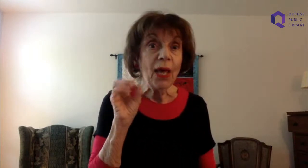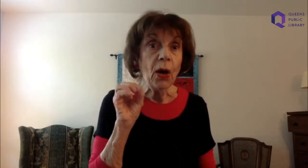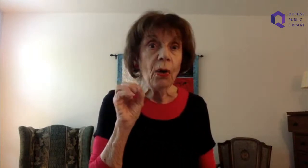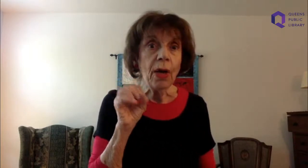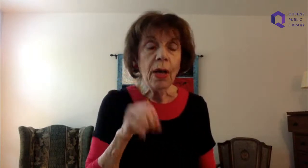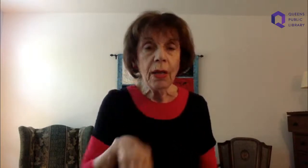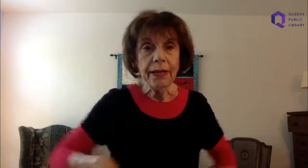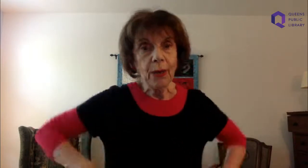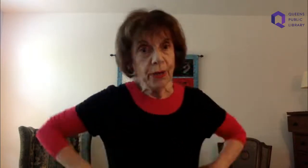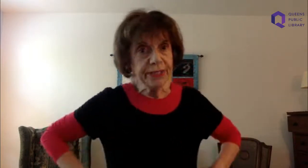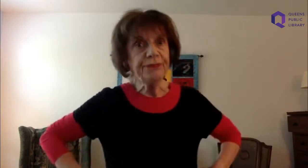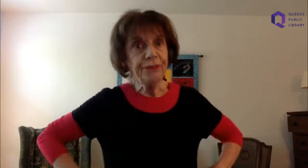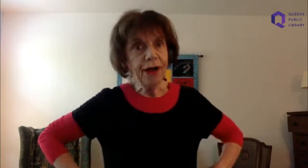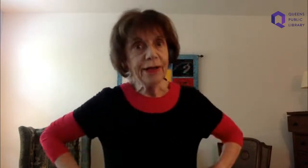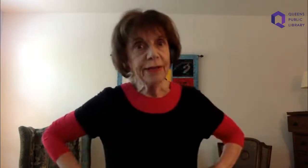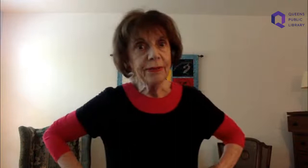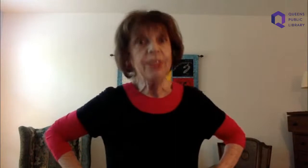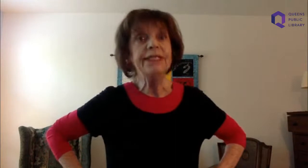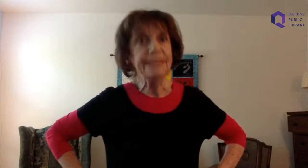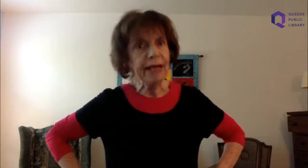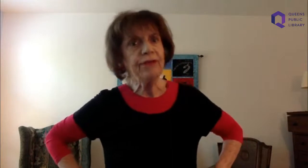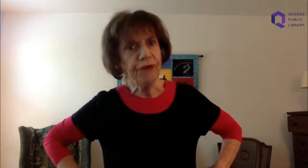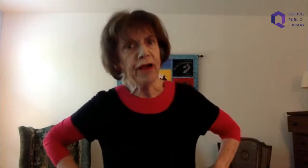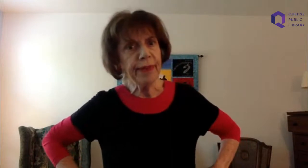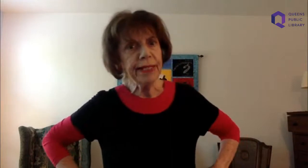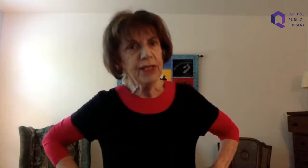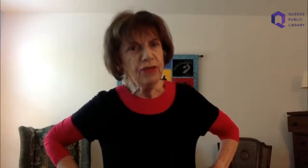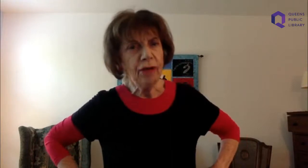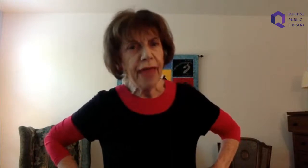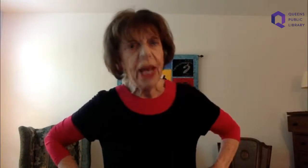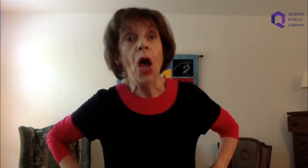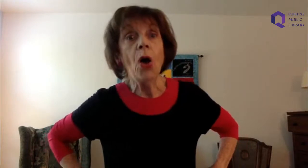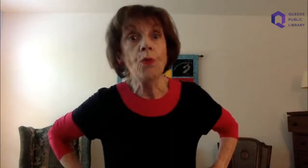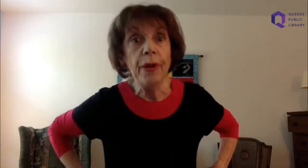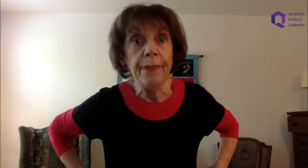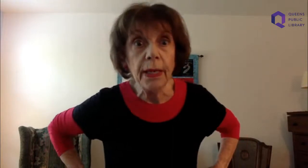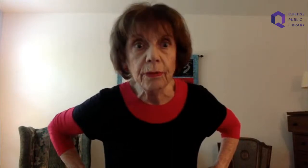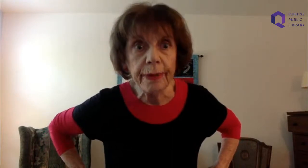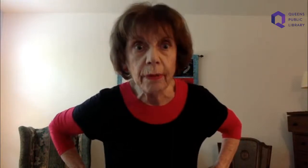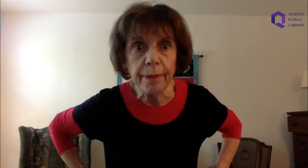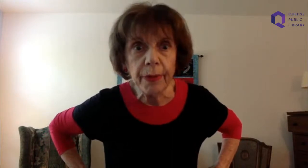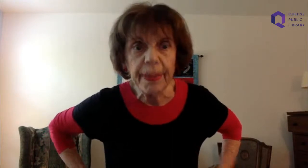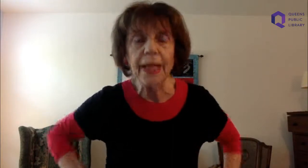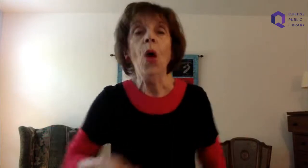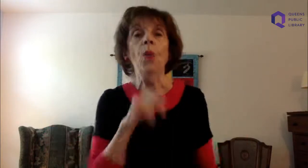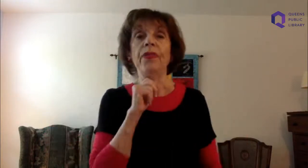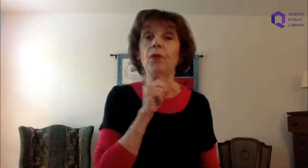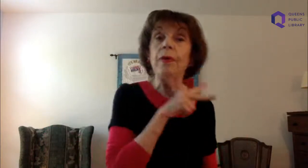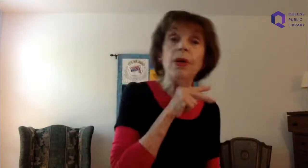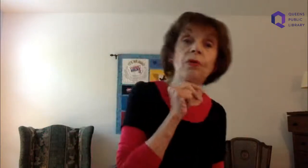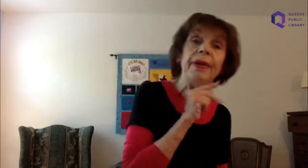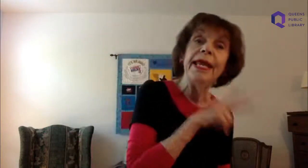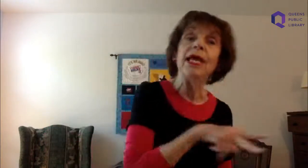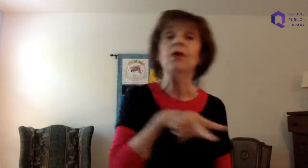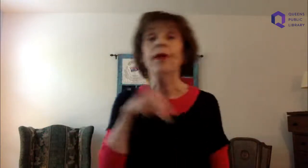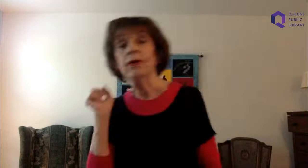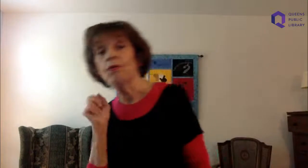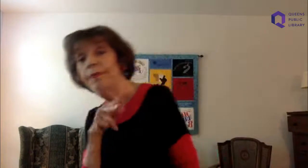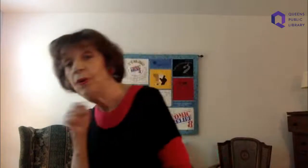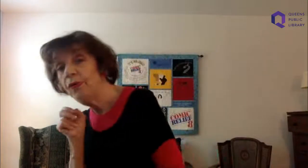E-I-E-I-O. Now, what is a frog? What's the sound a frog makes? You know that. A ribbit, ribbit, ribbit. With a ribbit, ribbit here and a ribbit, ribbit